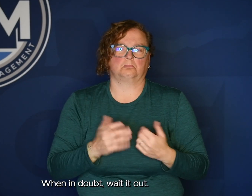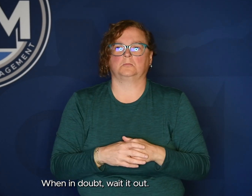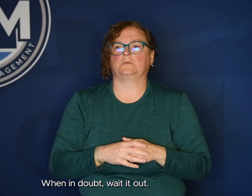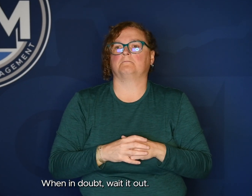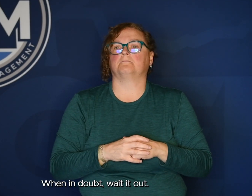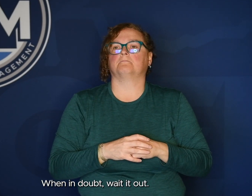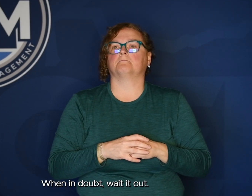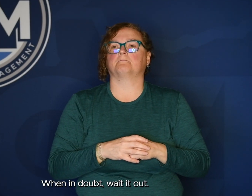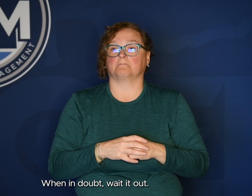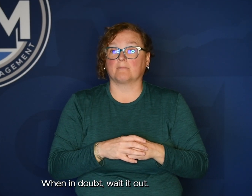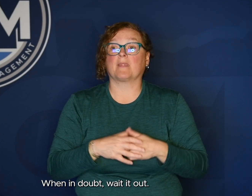out.